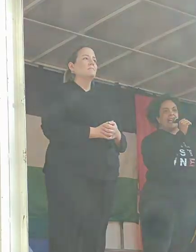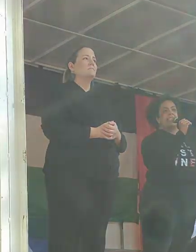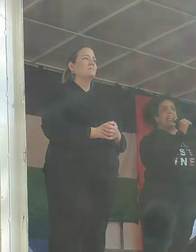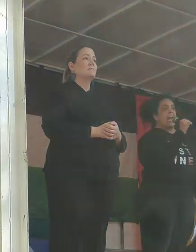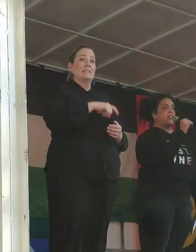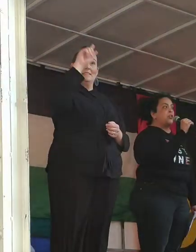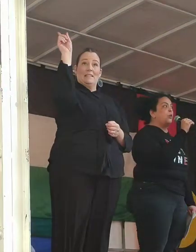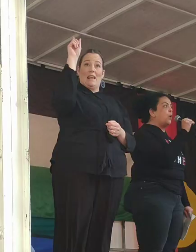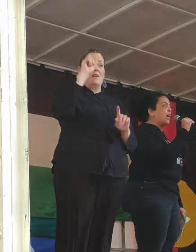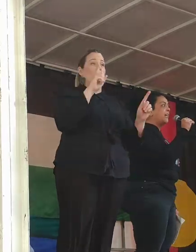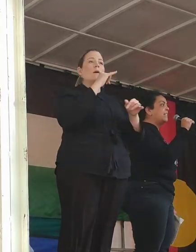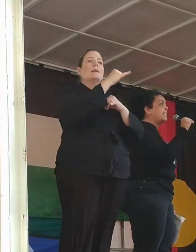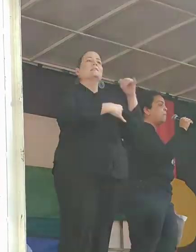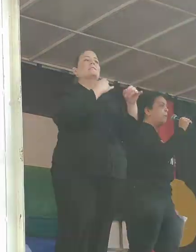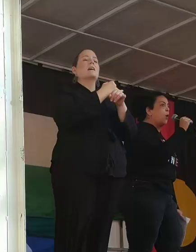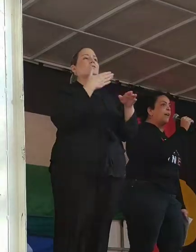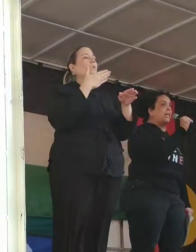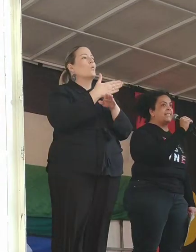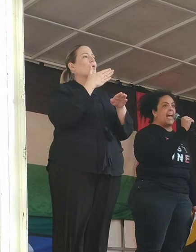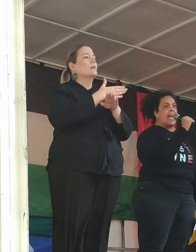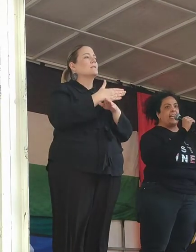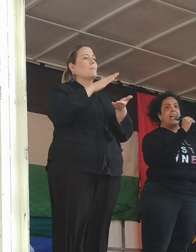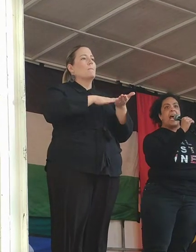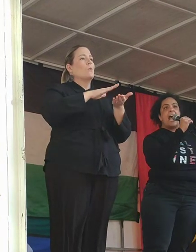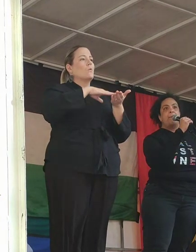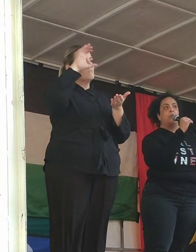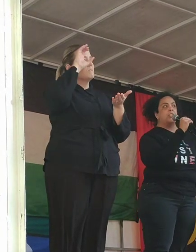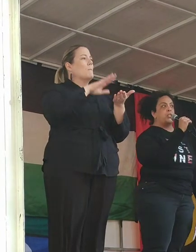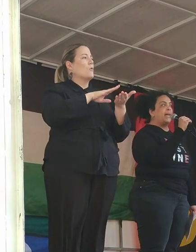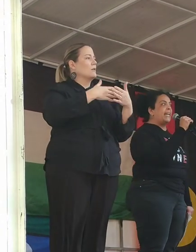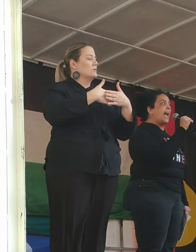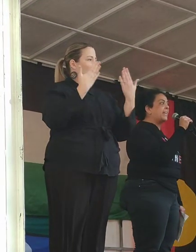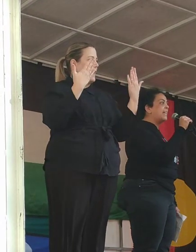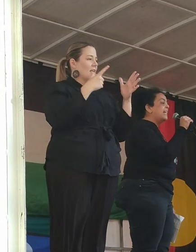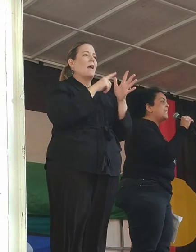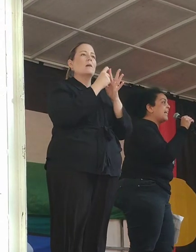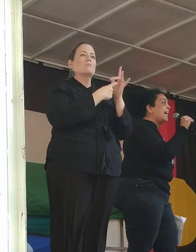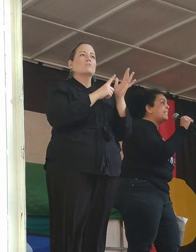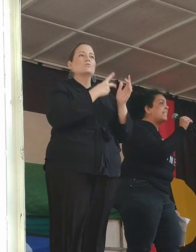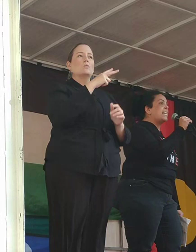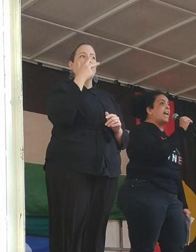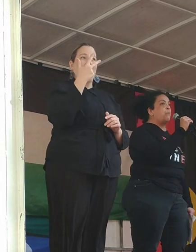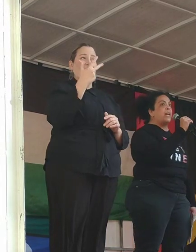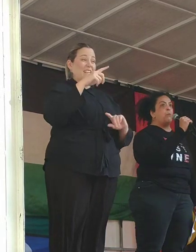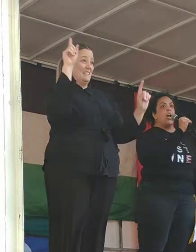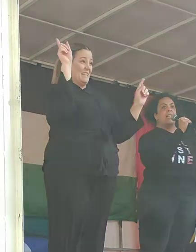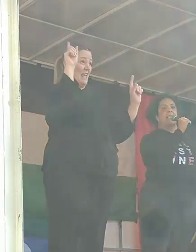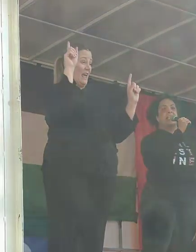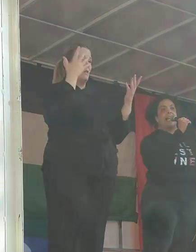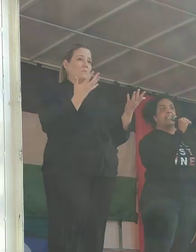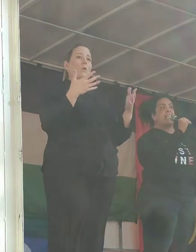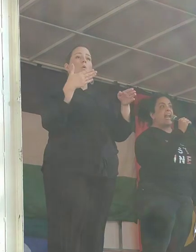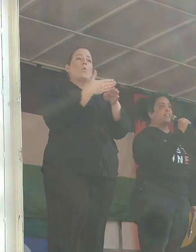Today is International Workers' Memorial Day, April the 28th. Today is the day